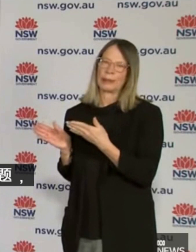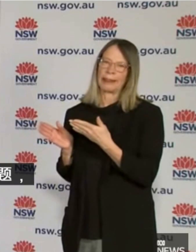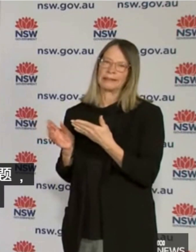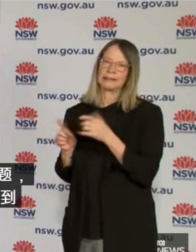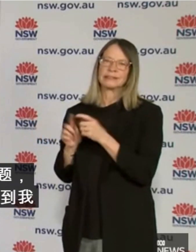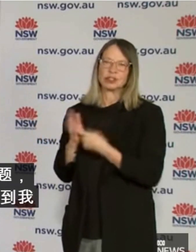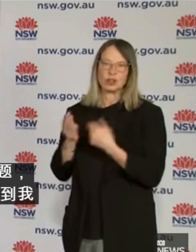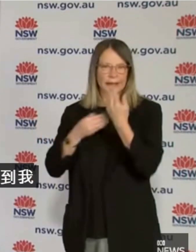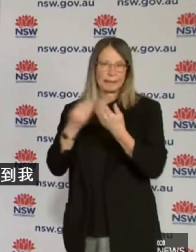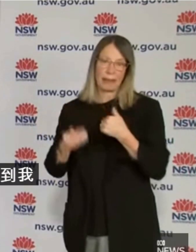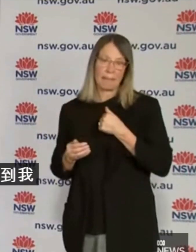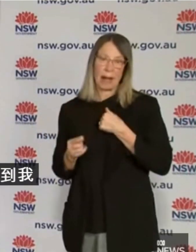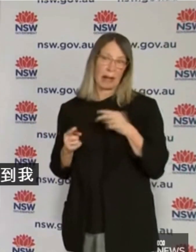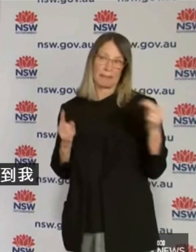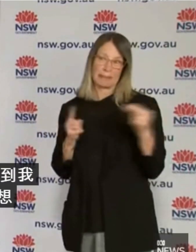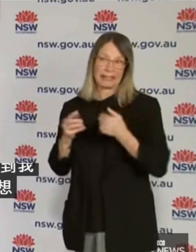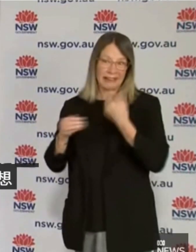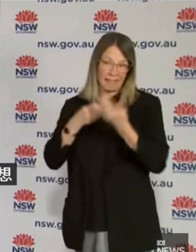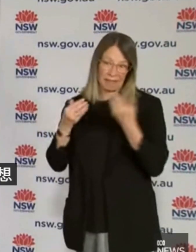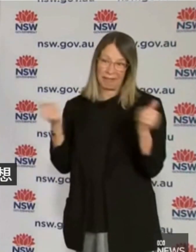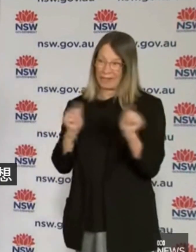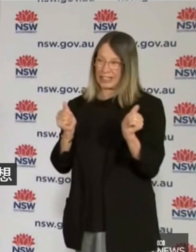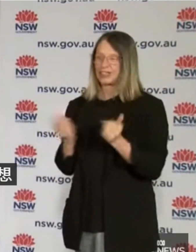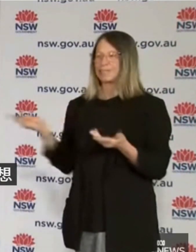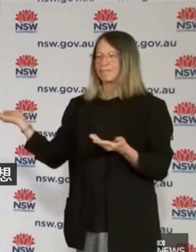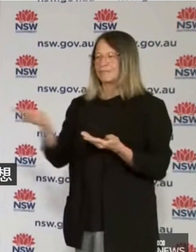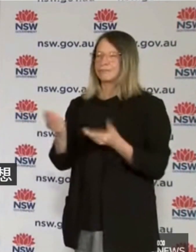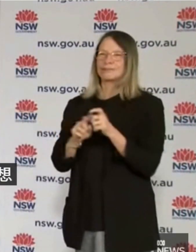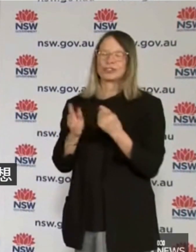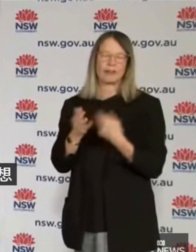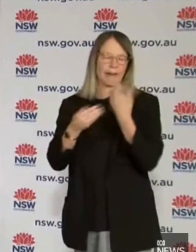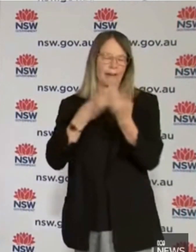view, because I think I've given my perspective. But Dr. Gale, would you like to review it?